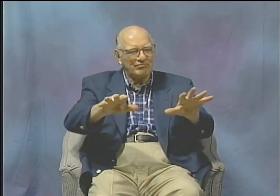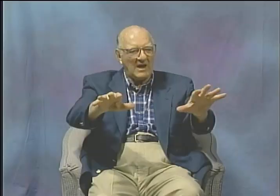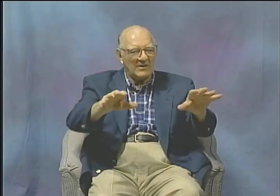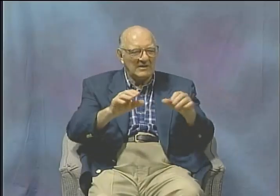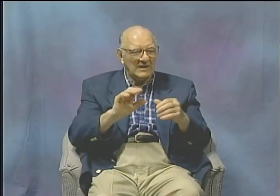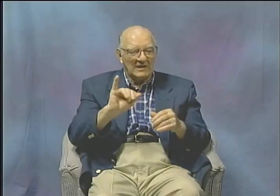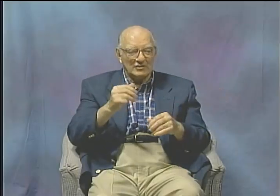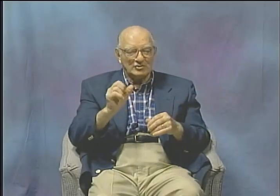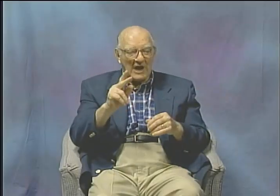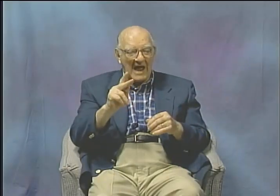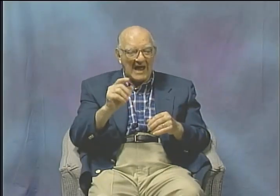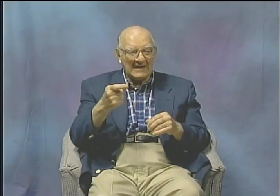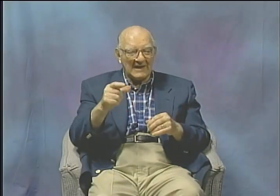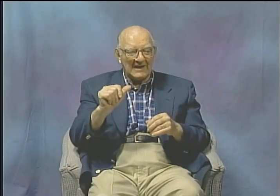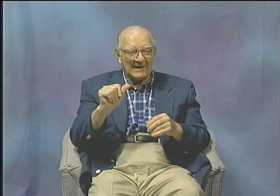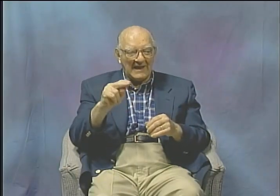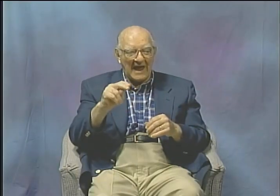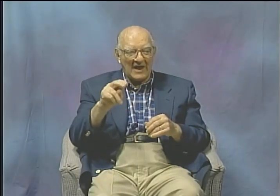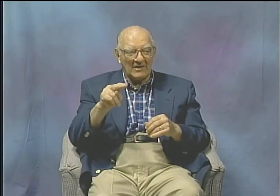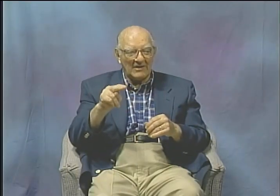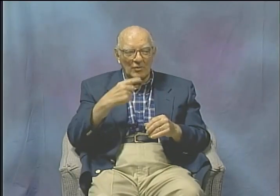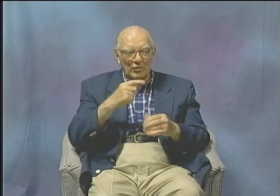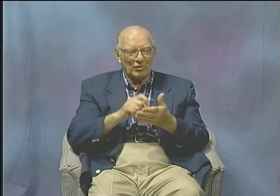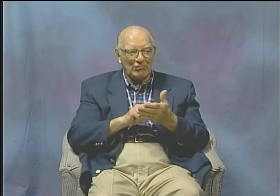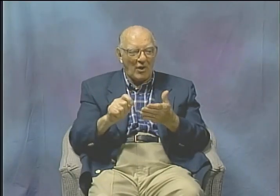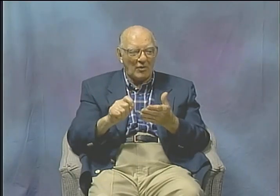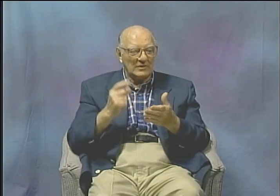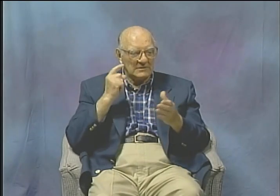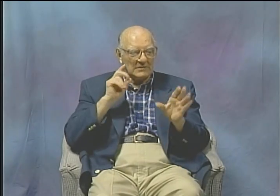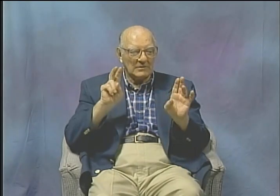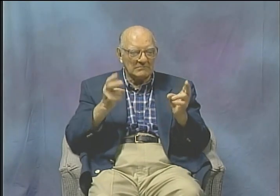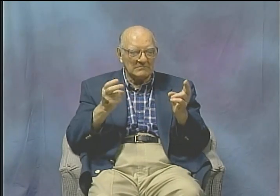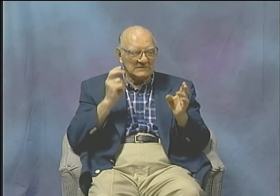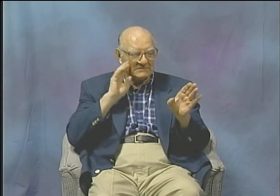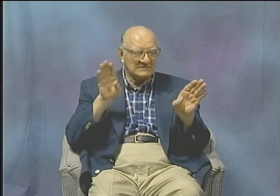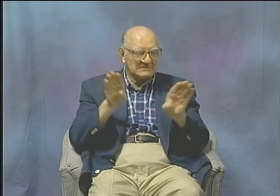Bud Sark Gannon, who wrote Deaf